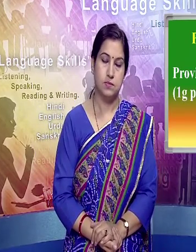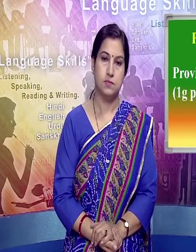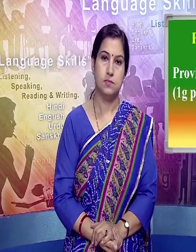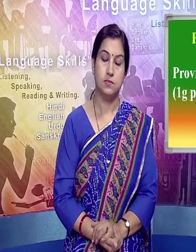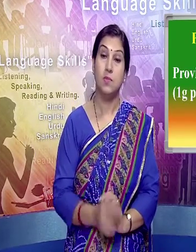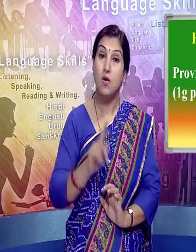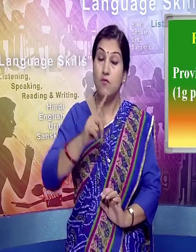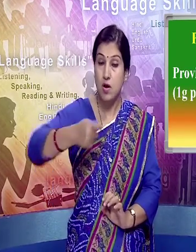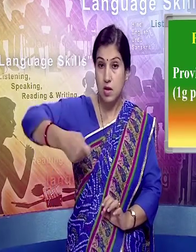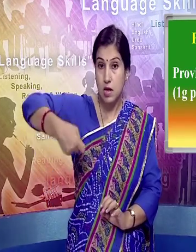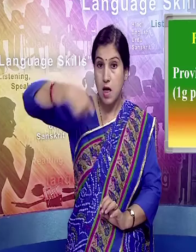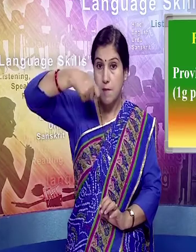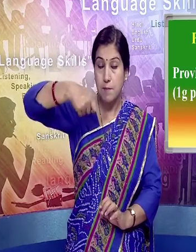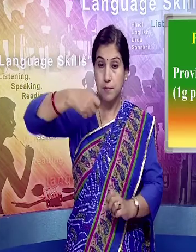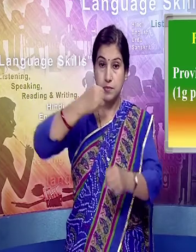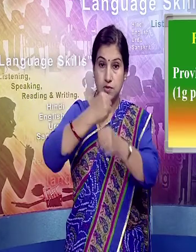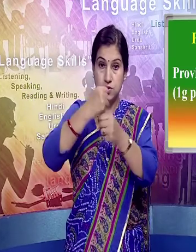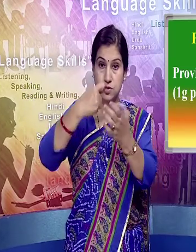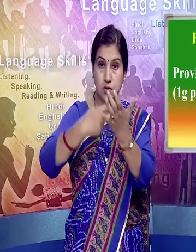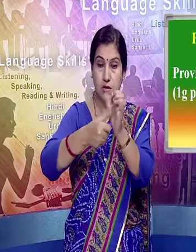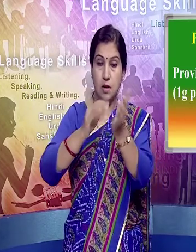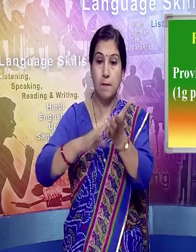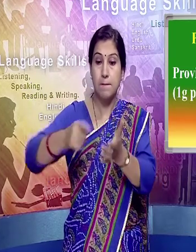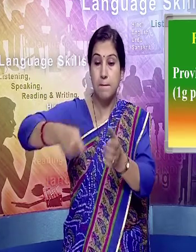1 gram of protein gives you 4